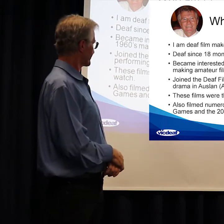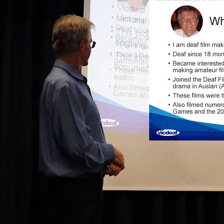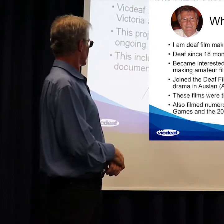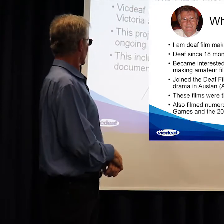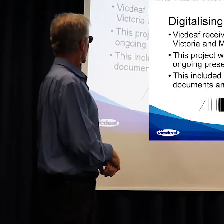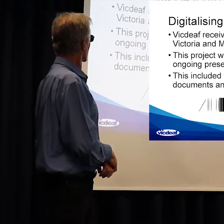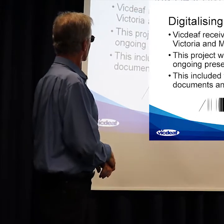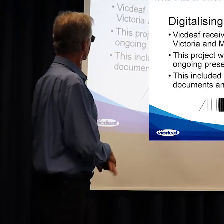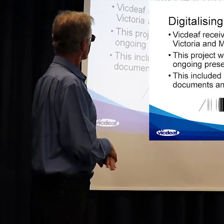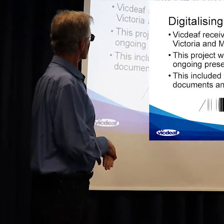Melbourne.